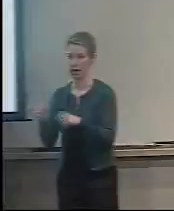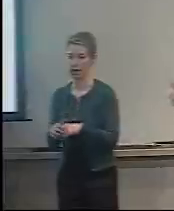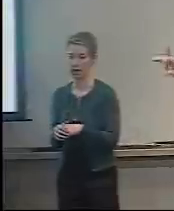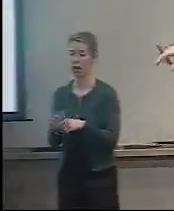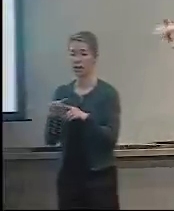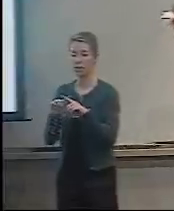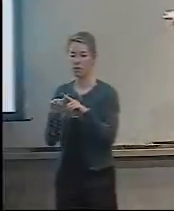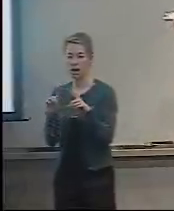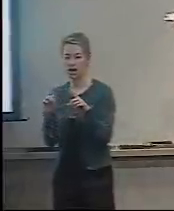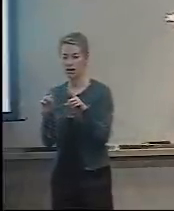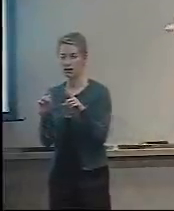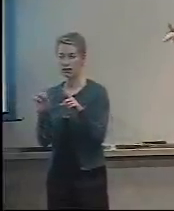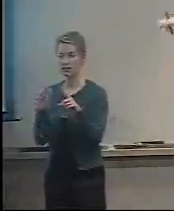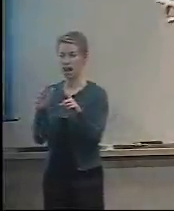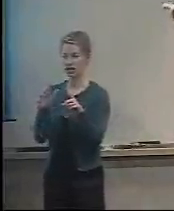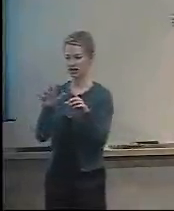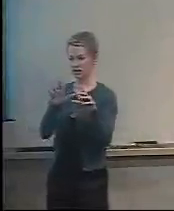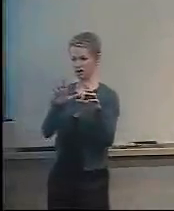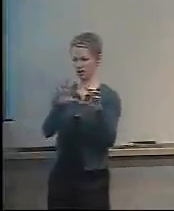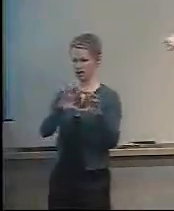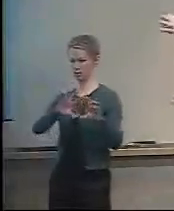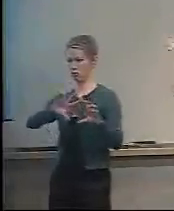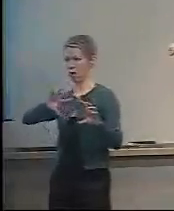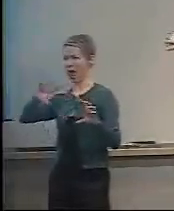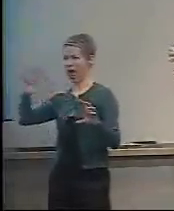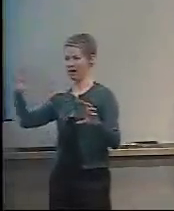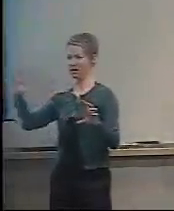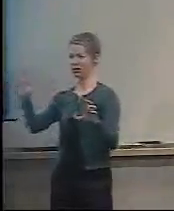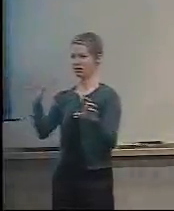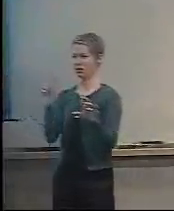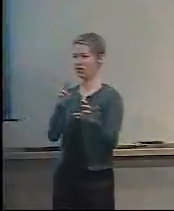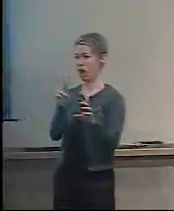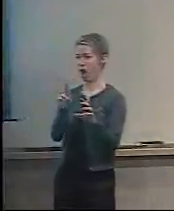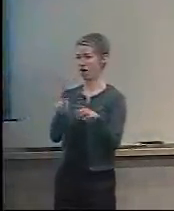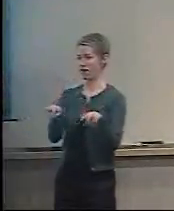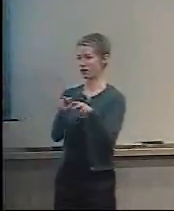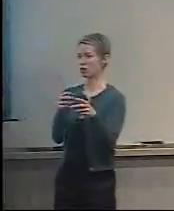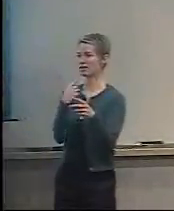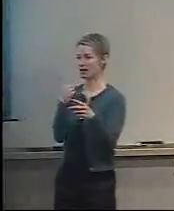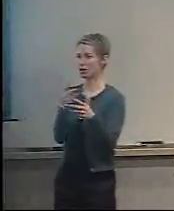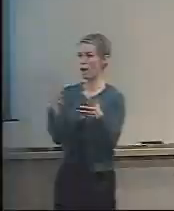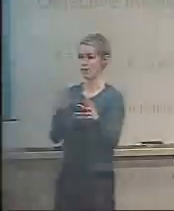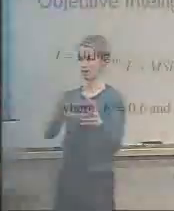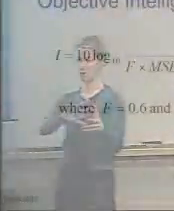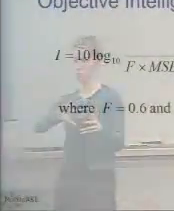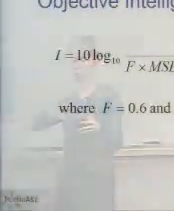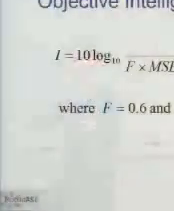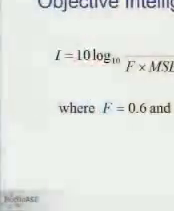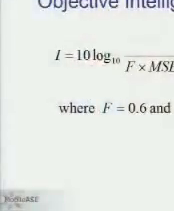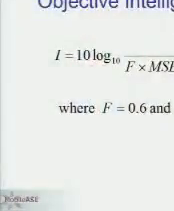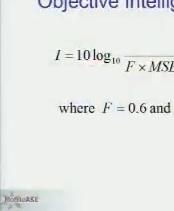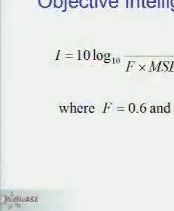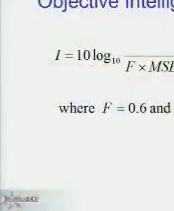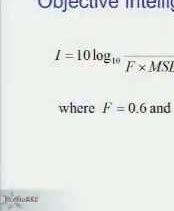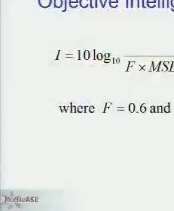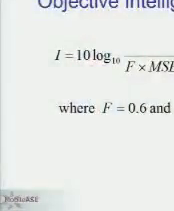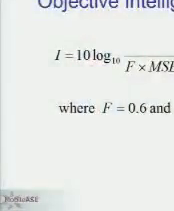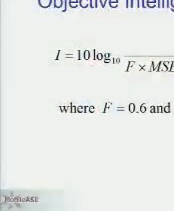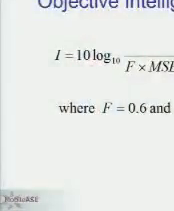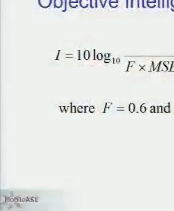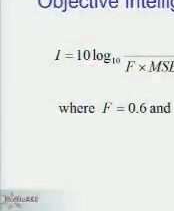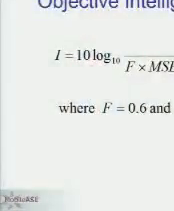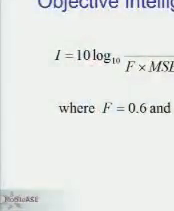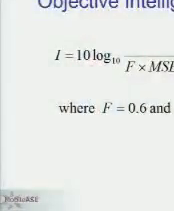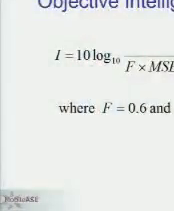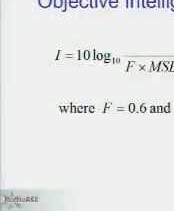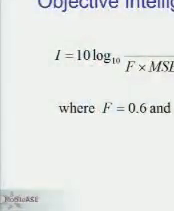But there is quite a spread there. So this R value tells you how much spread there is. So it isn't perfect, but very good. And we developed this little formula. I